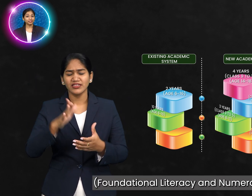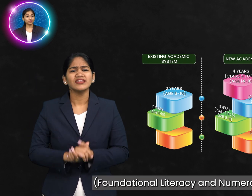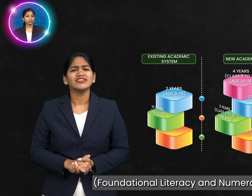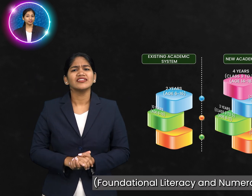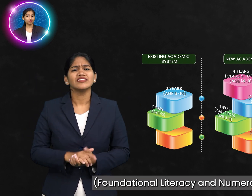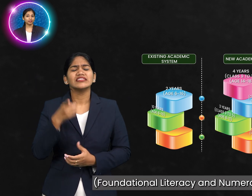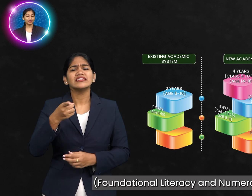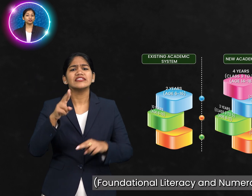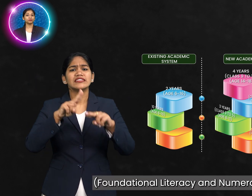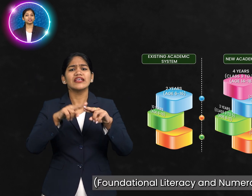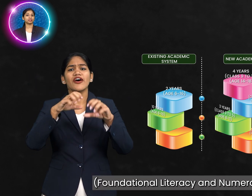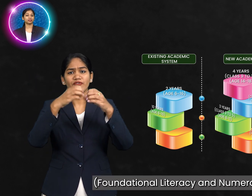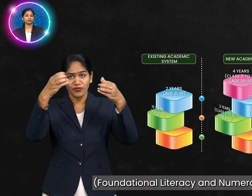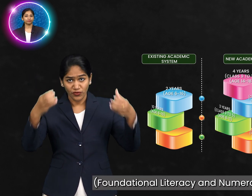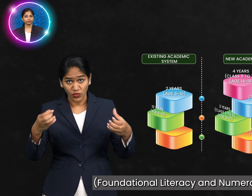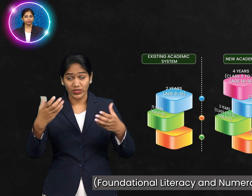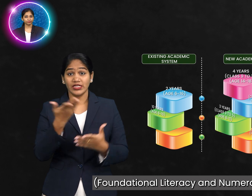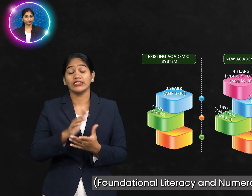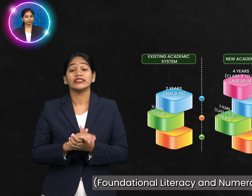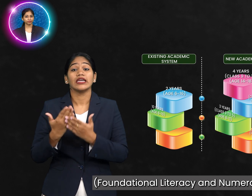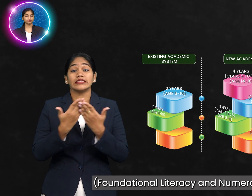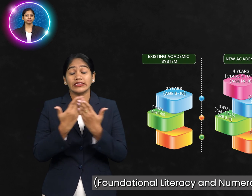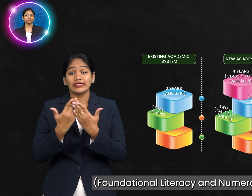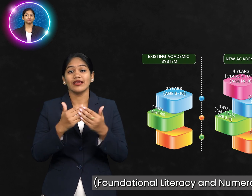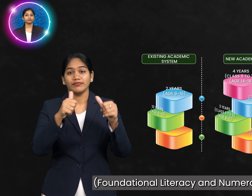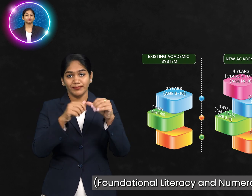Foundational Literacy and Numeracy.